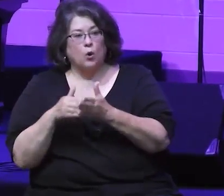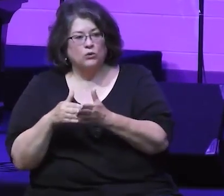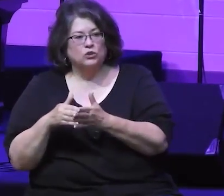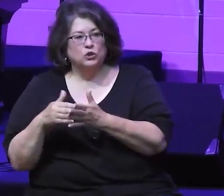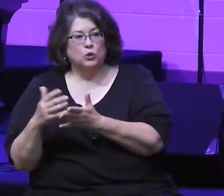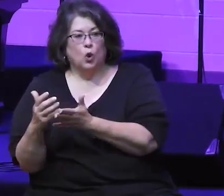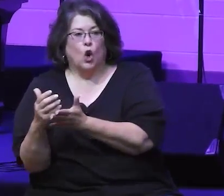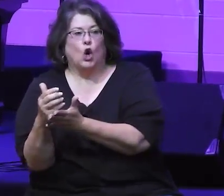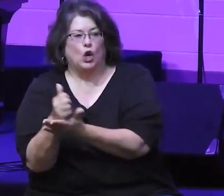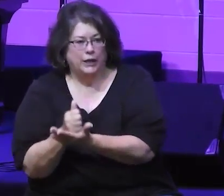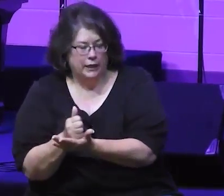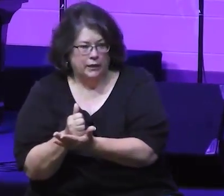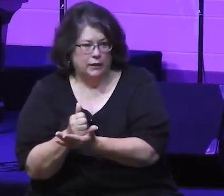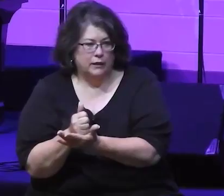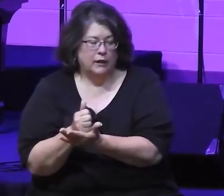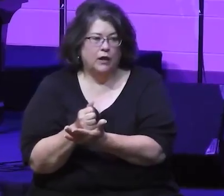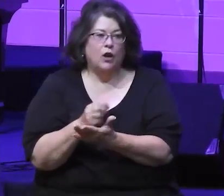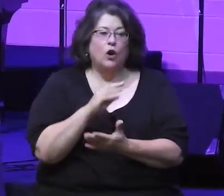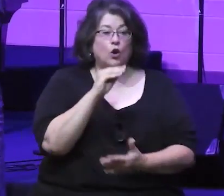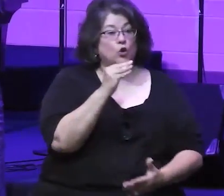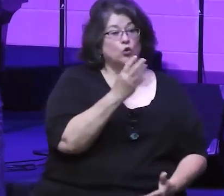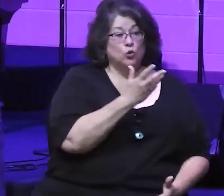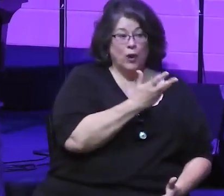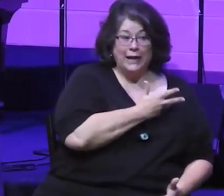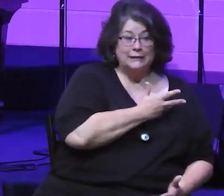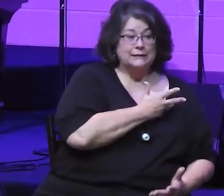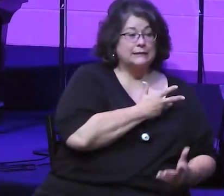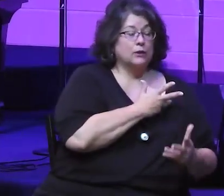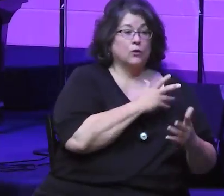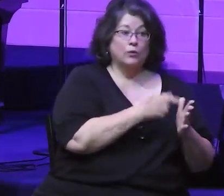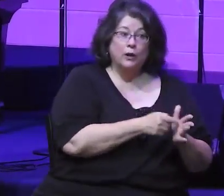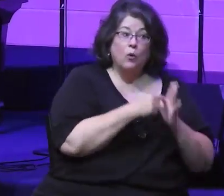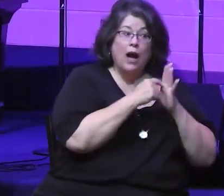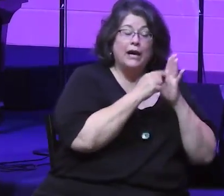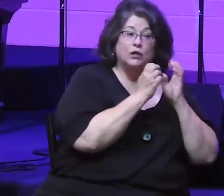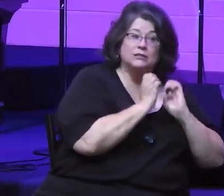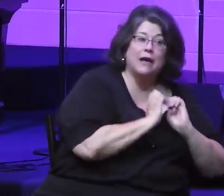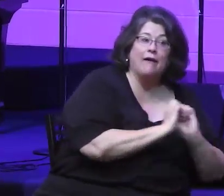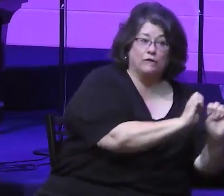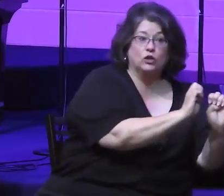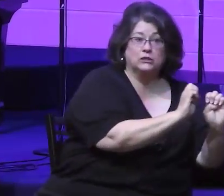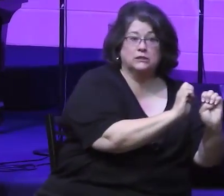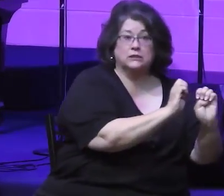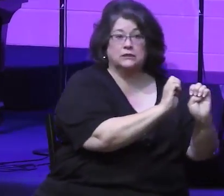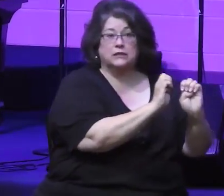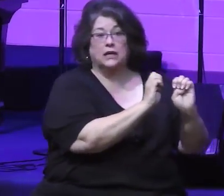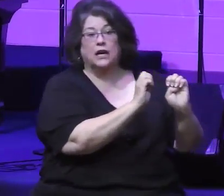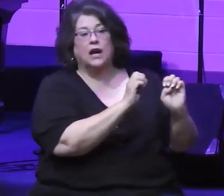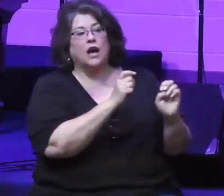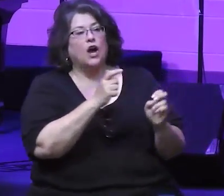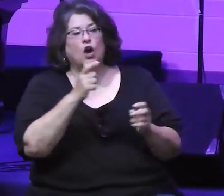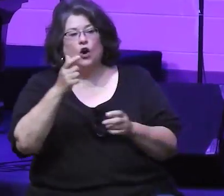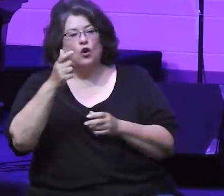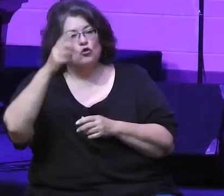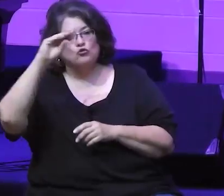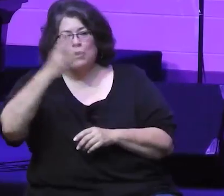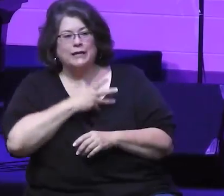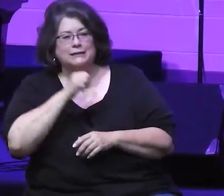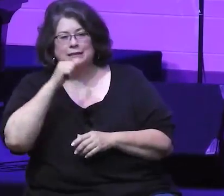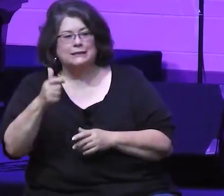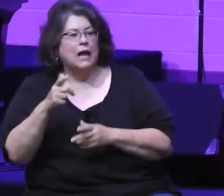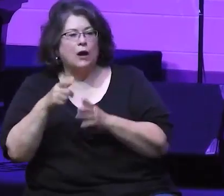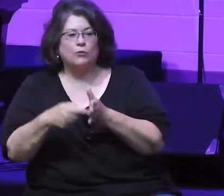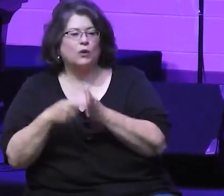effort. It's opposed to our earning. In fact, effort is expected in this. Investment is